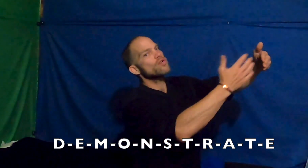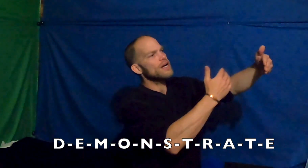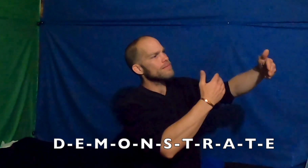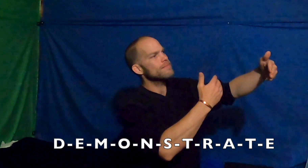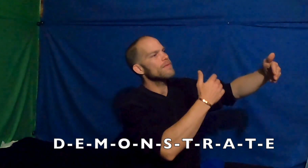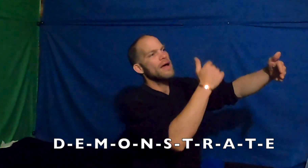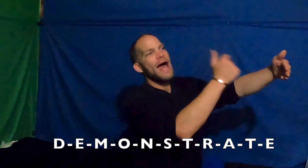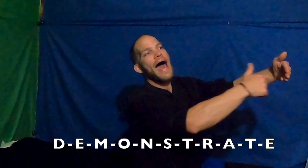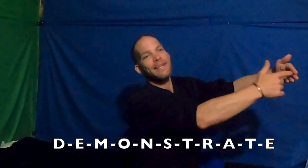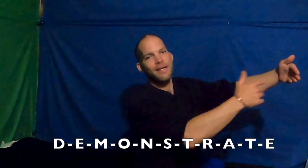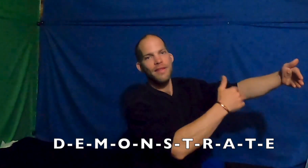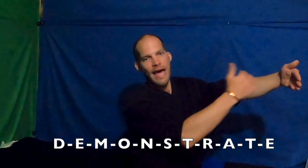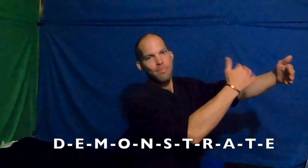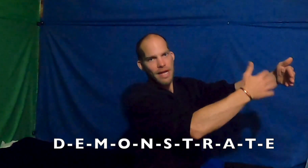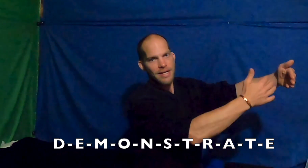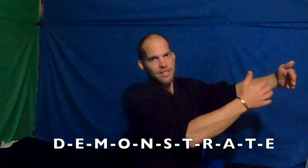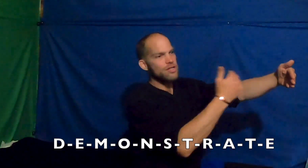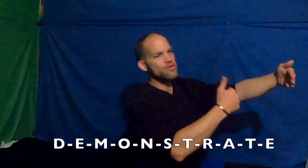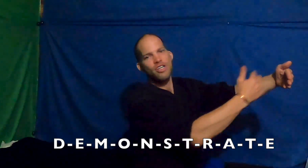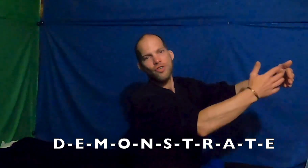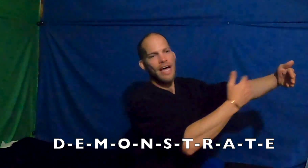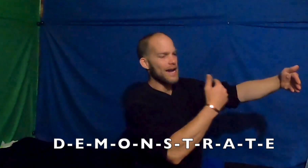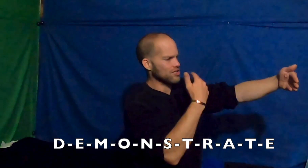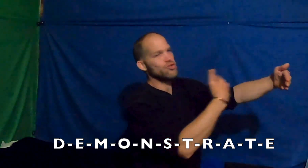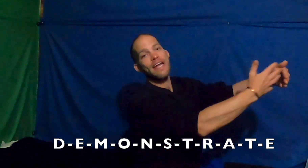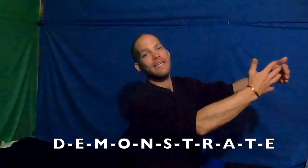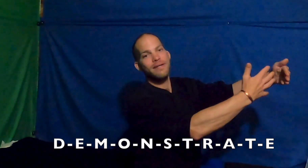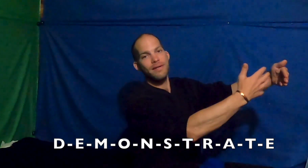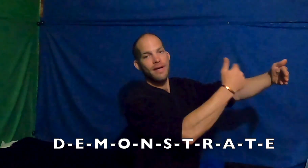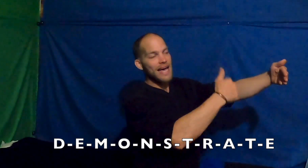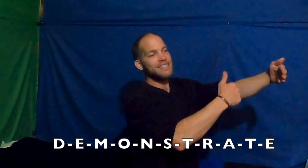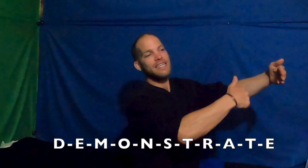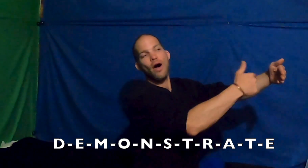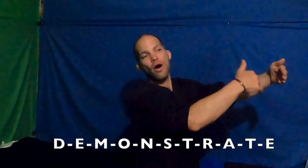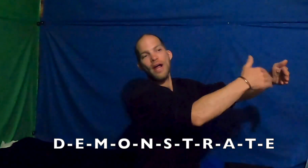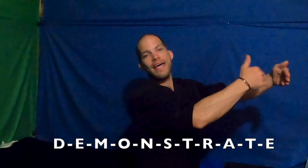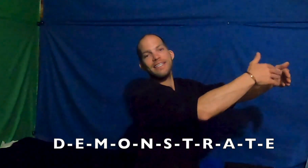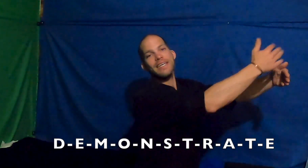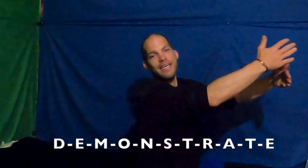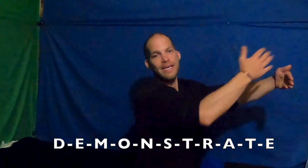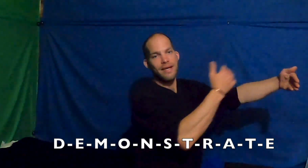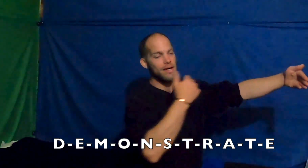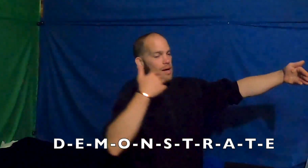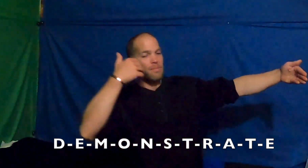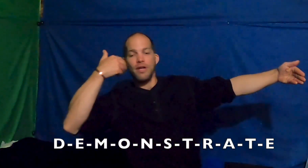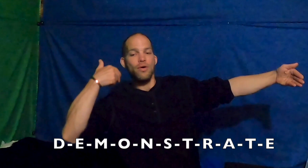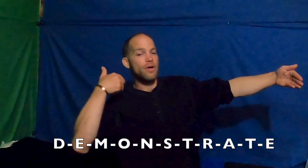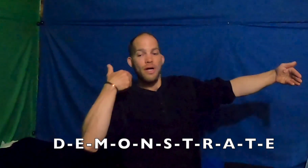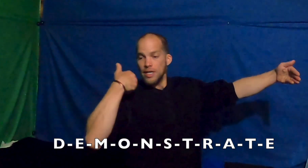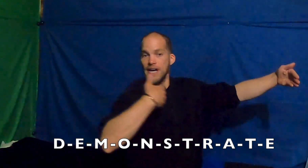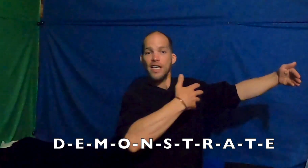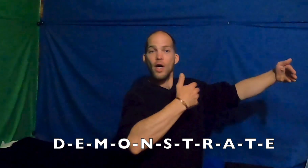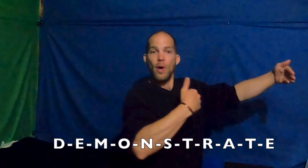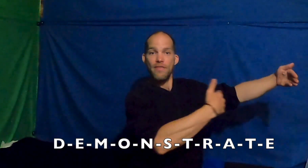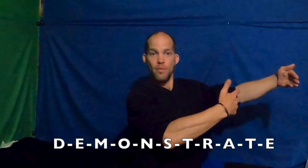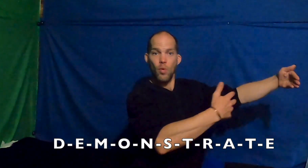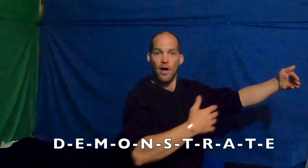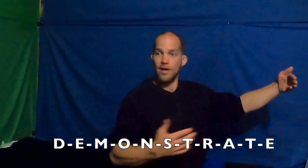structuring at that place, structuring at, straight, S-T-R-A-T-E. But you're taking away from one